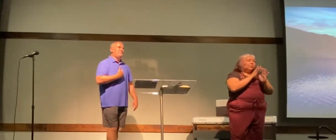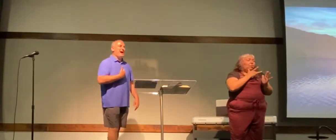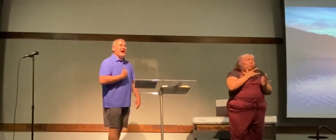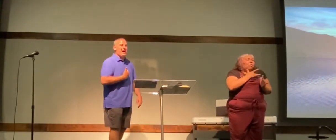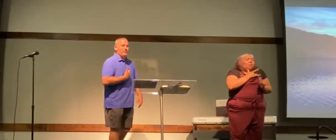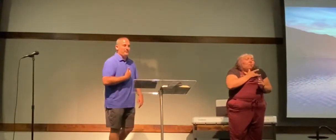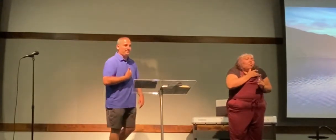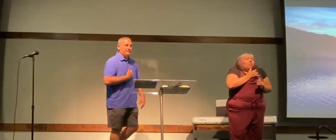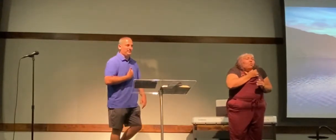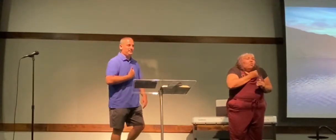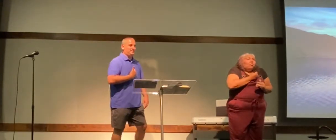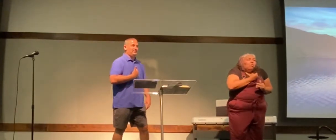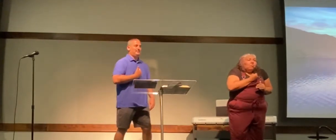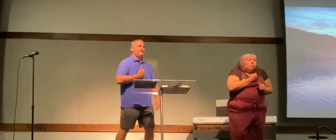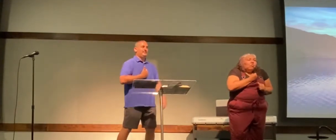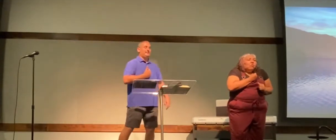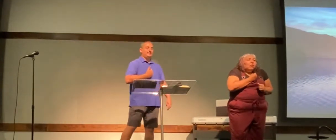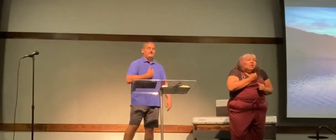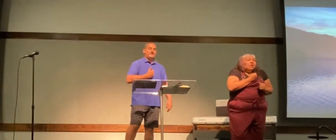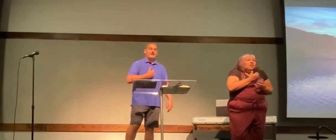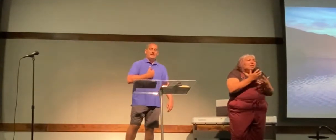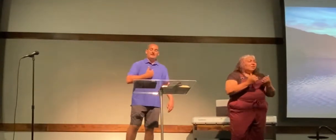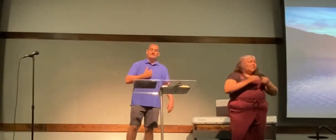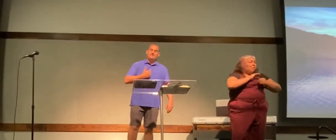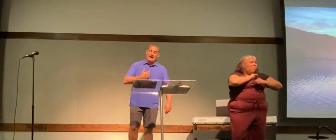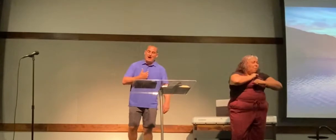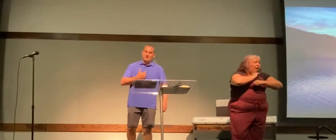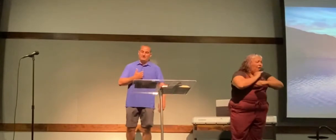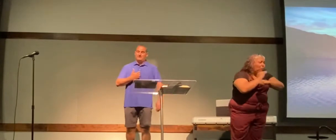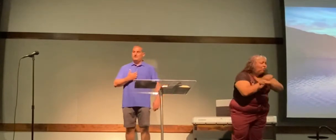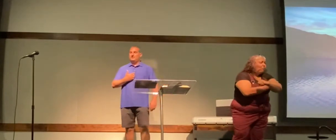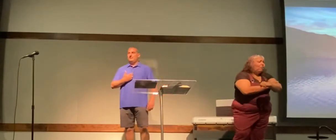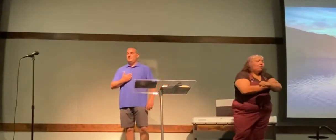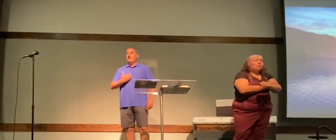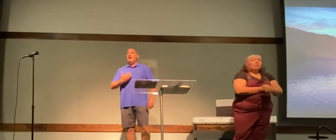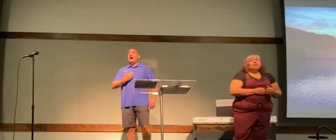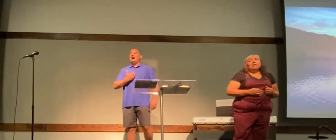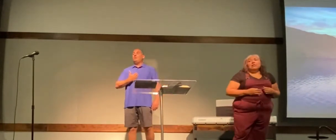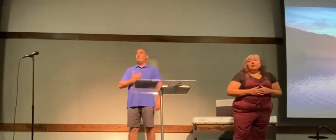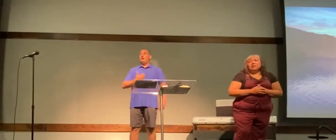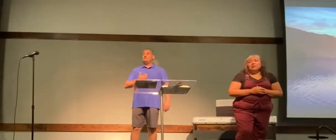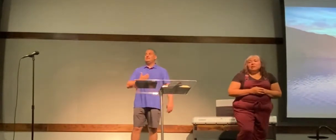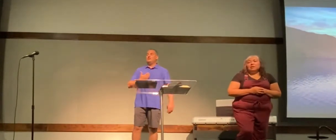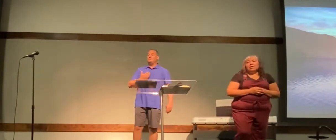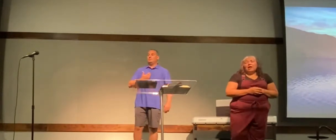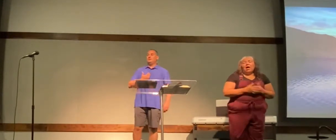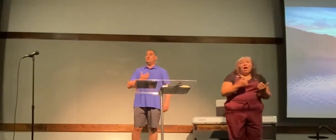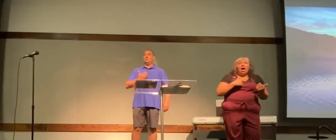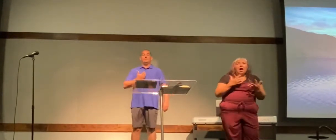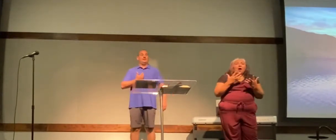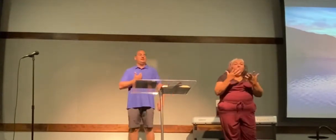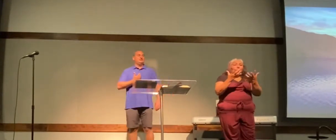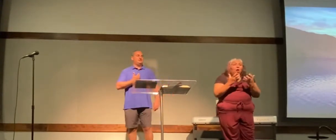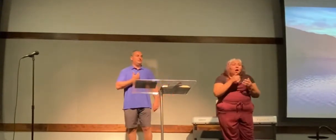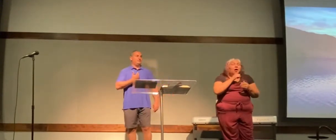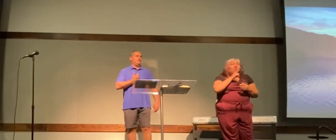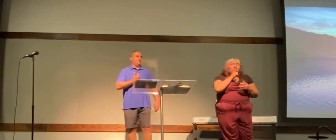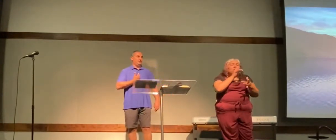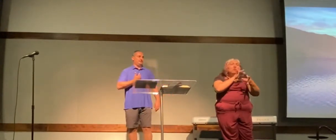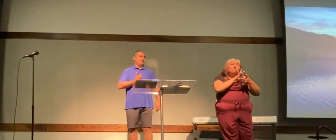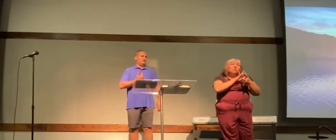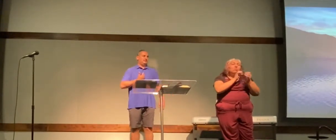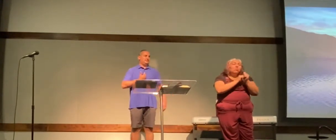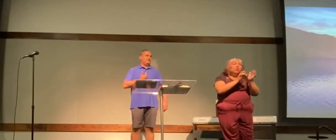It's powerful. It is powerful. I want a real relationship